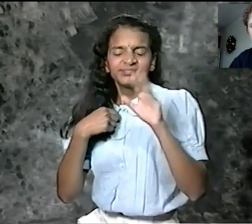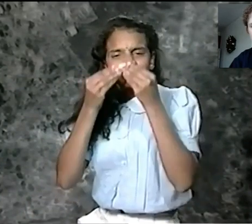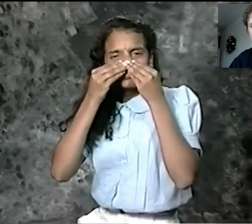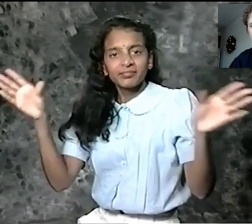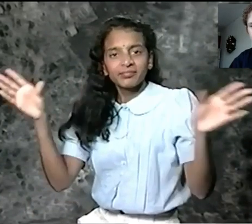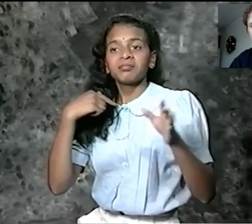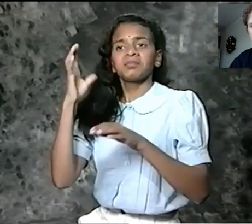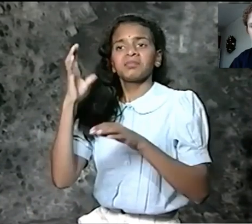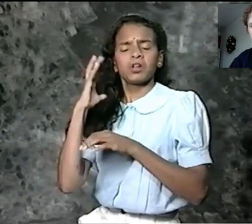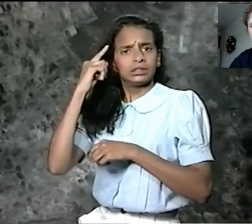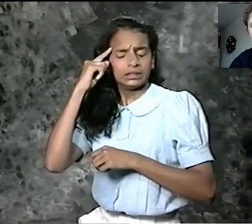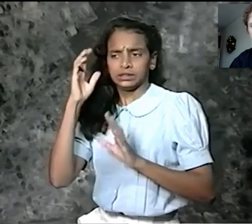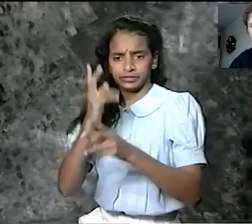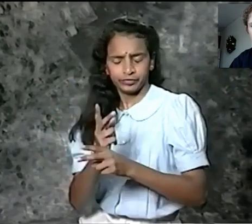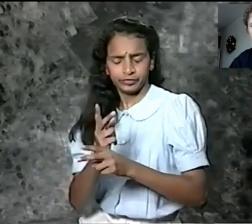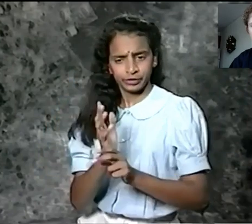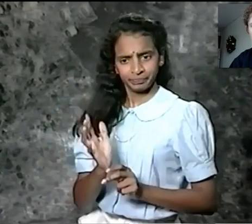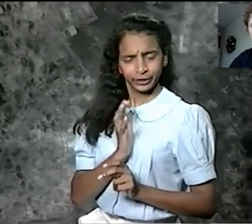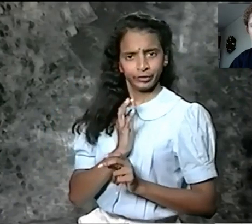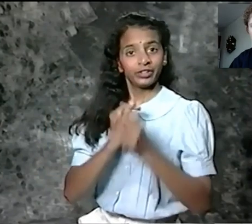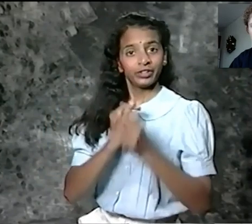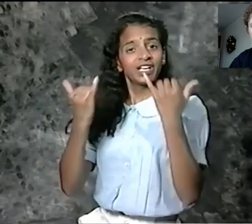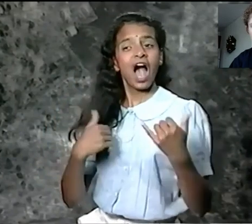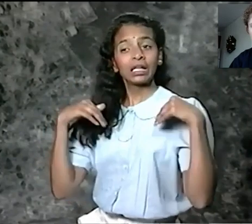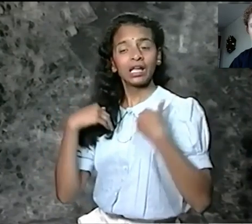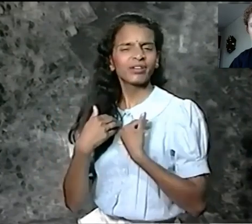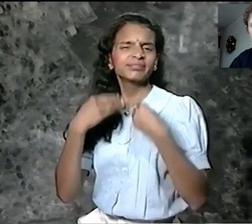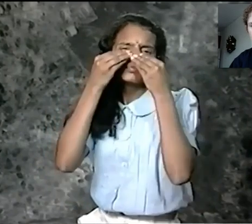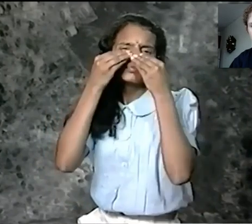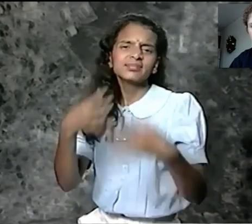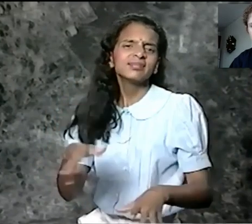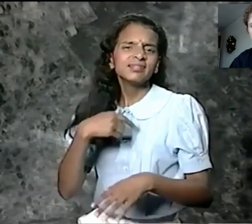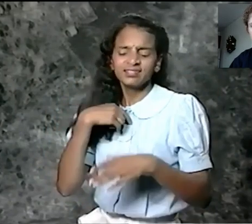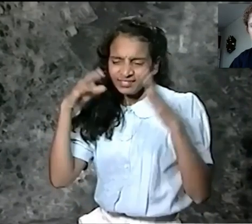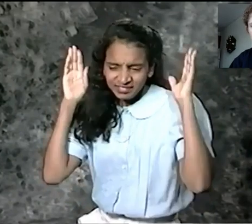And I can't fall asleep, but I don't care. So I'm being careful.